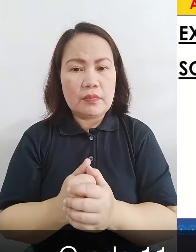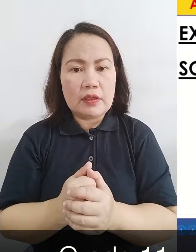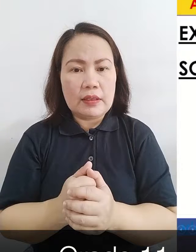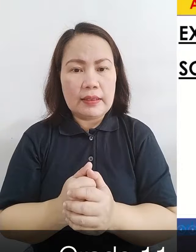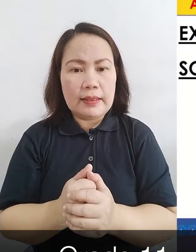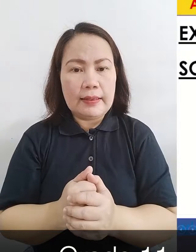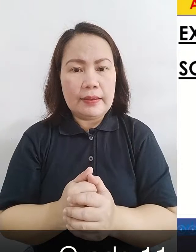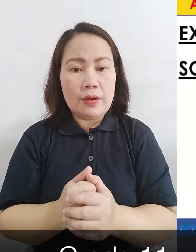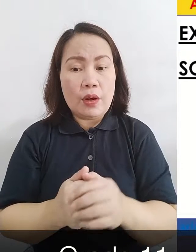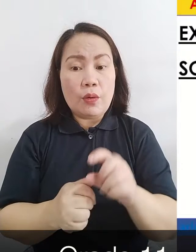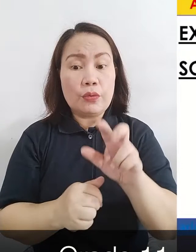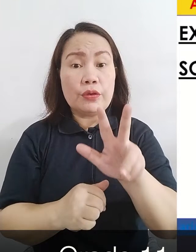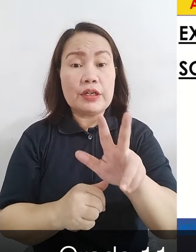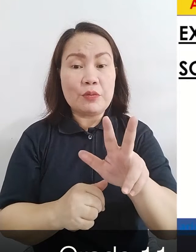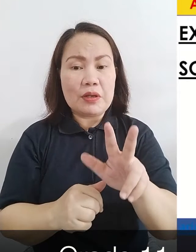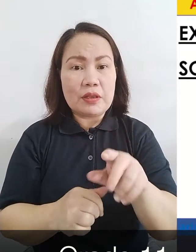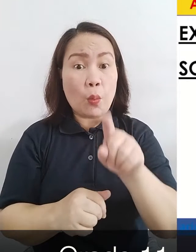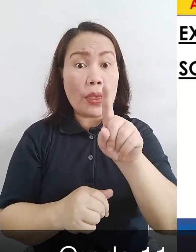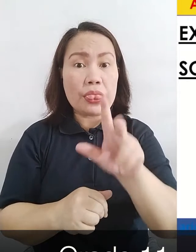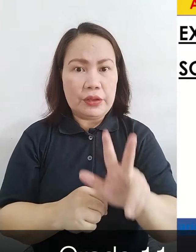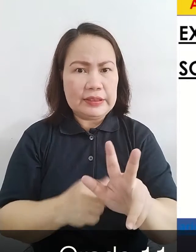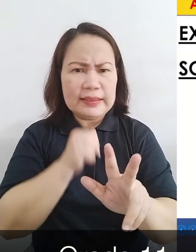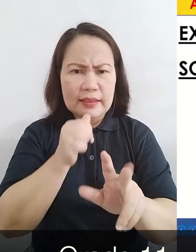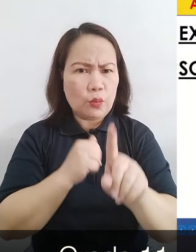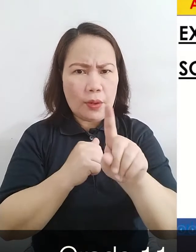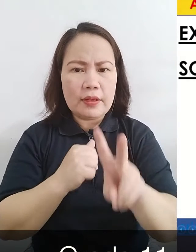this is 3, should be 3.